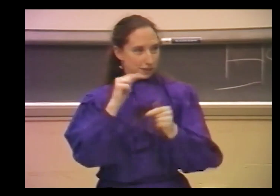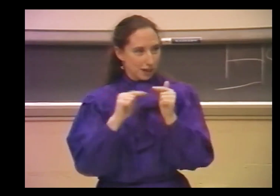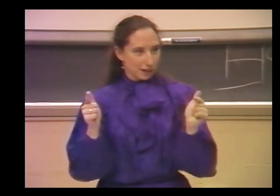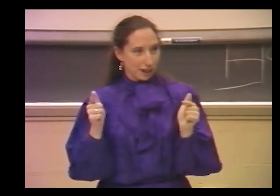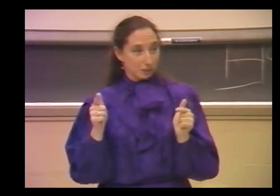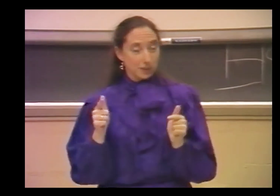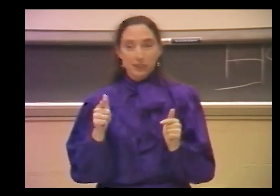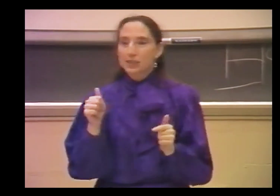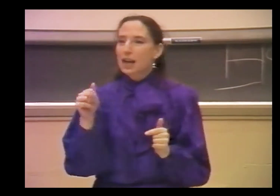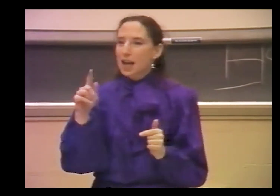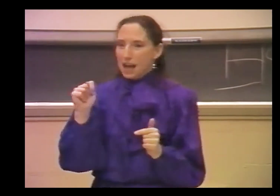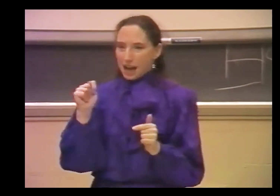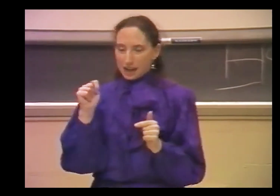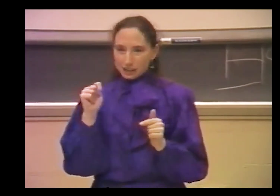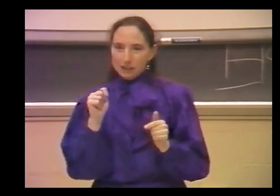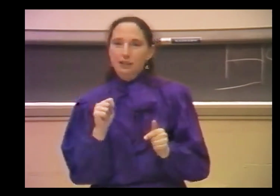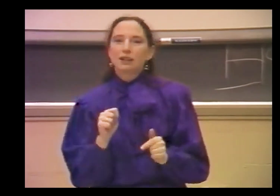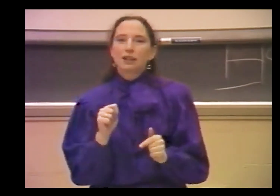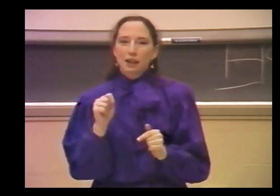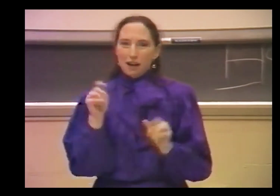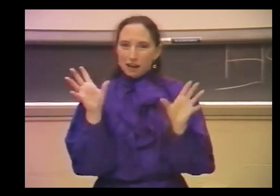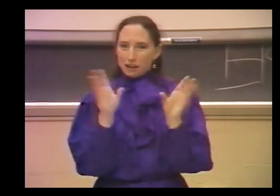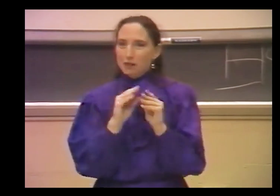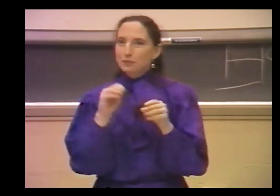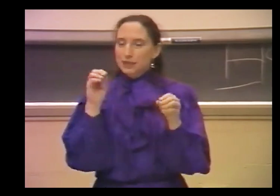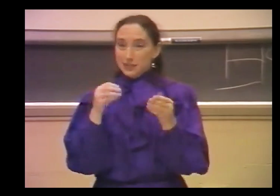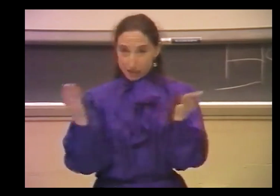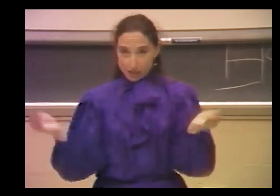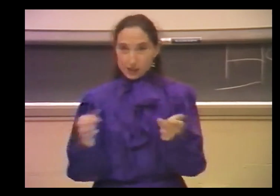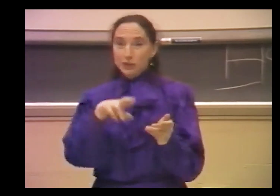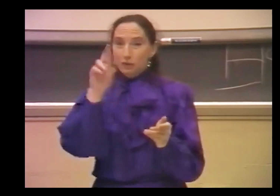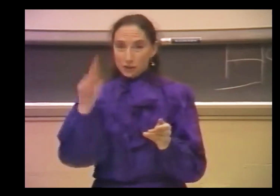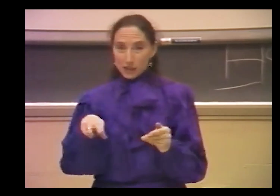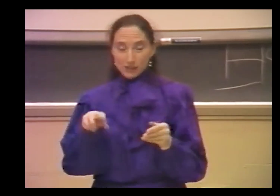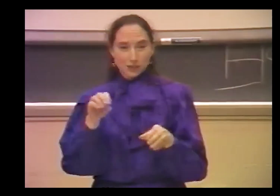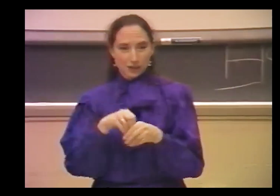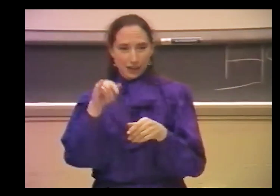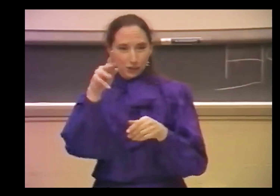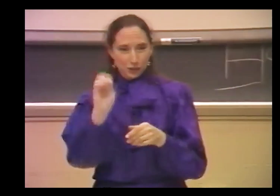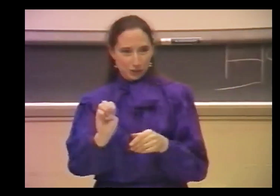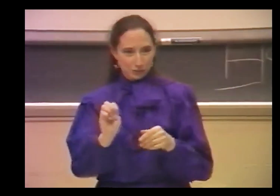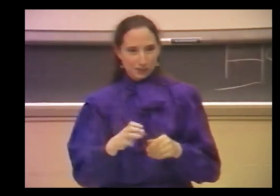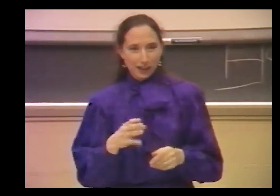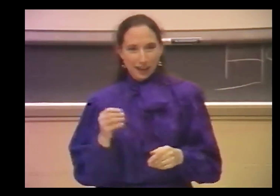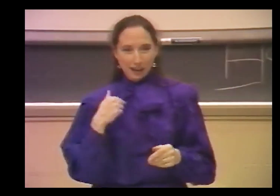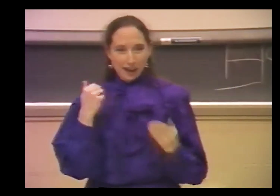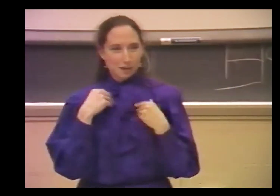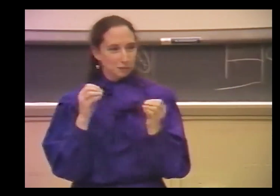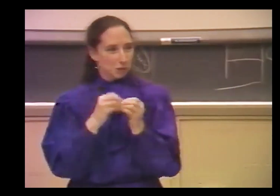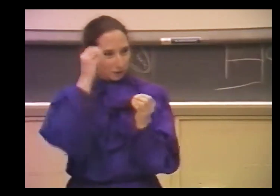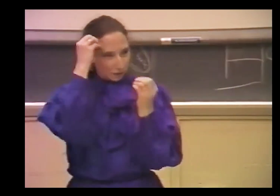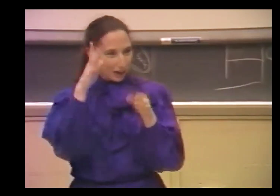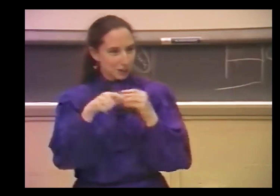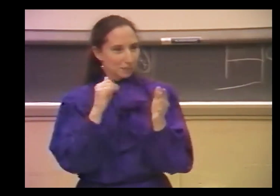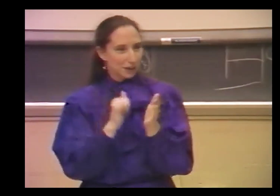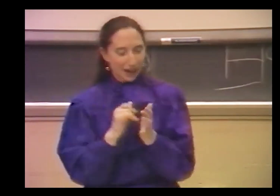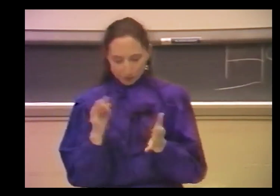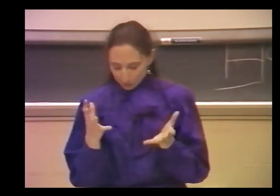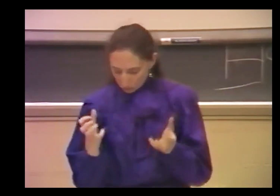sign languages at a conference here in Rochester in June, and I have more information about that if you want